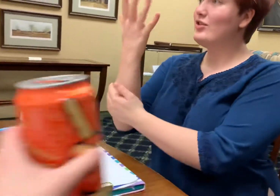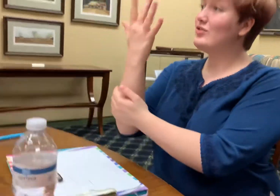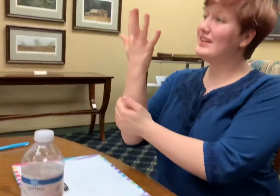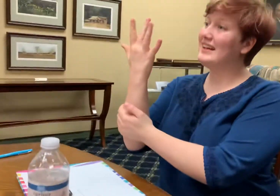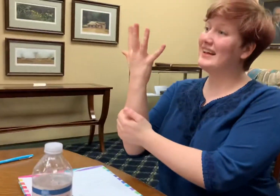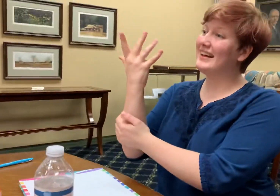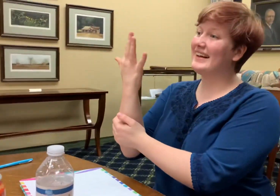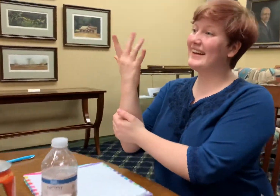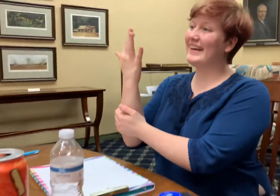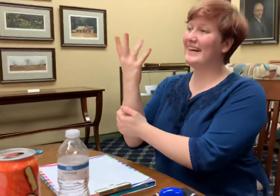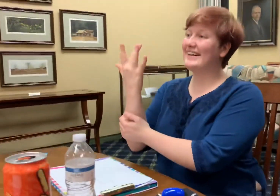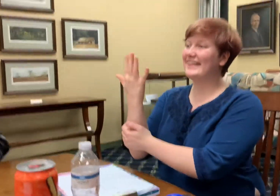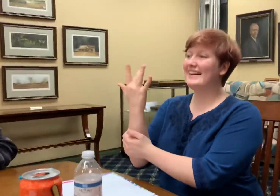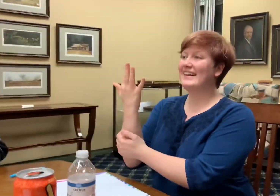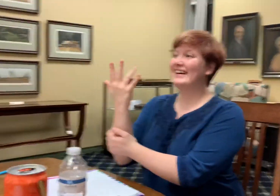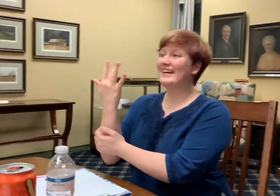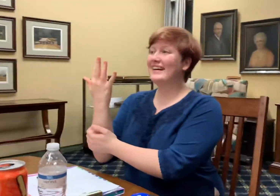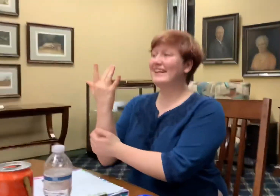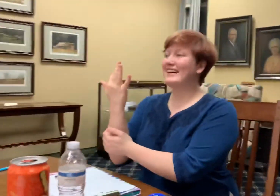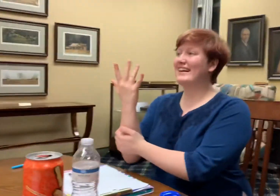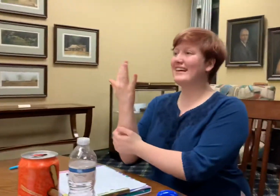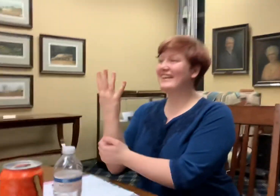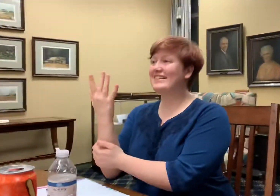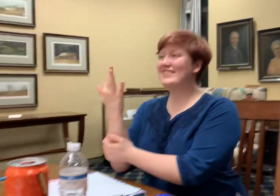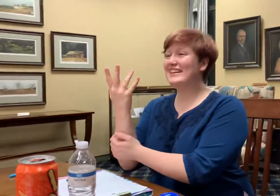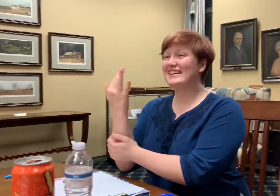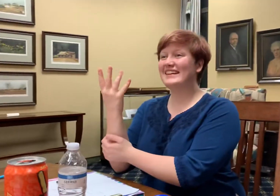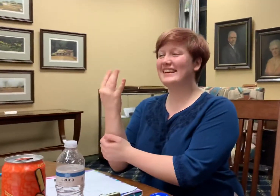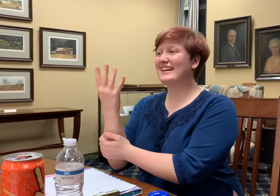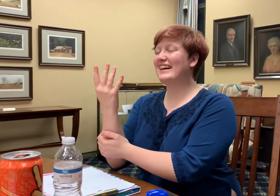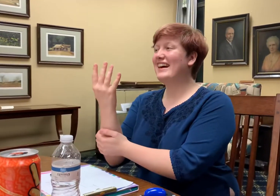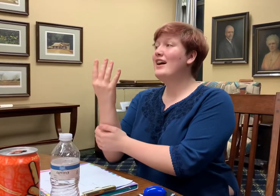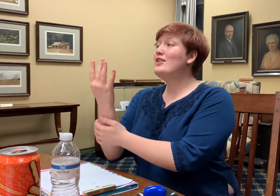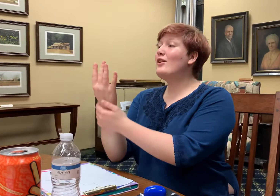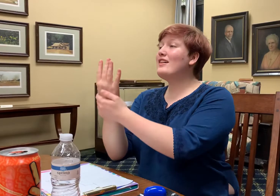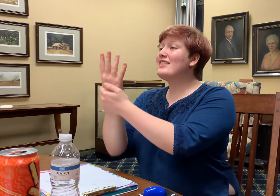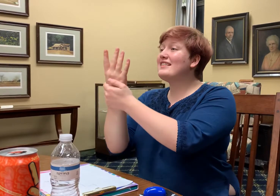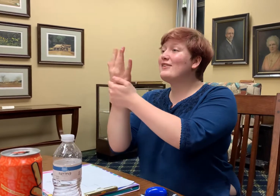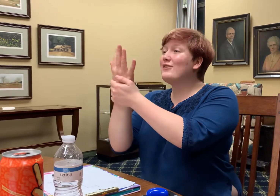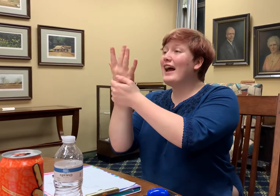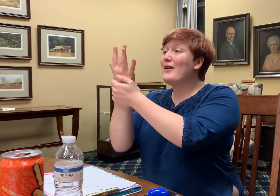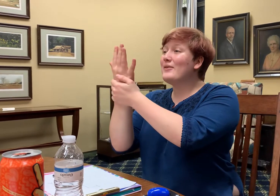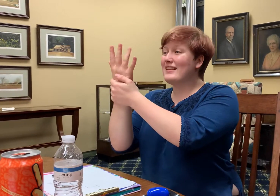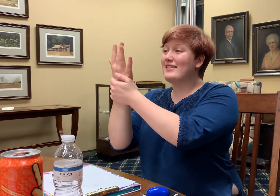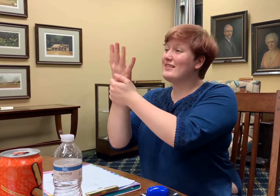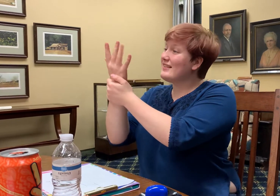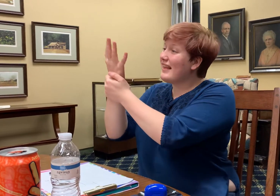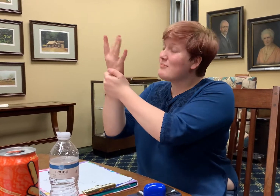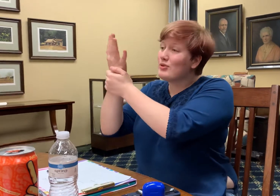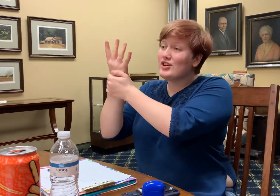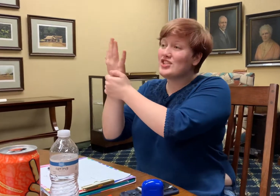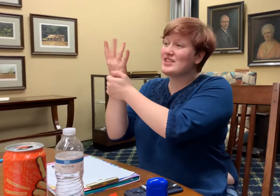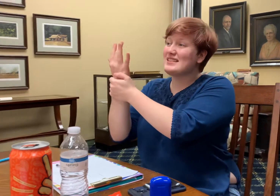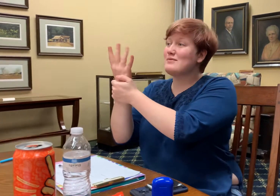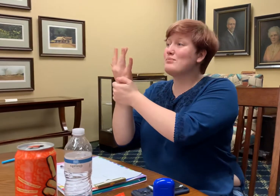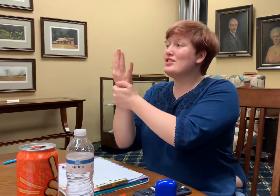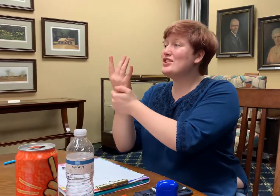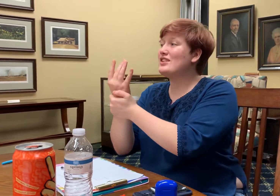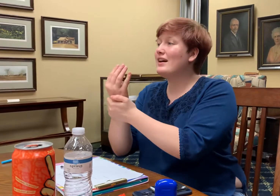Tree. Tree dead. That's so cute. How do you say tree dead? How do you say No, meg? look, this is flower. This is like bush. This is bush.